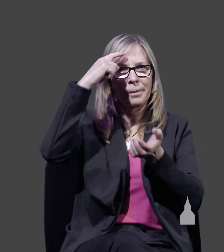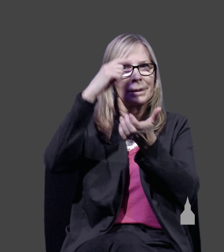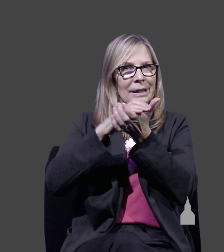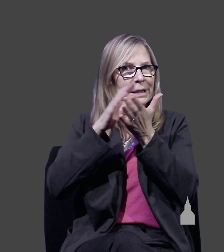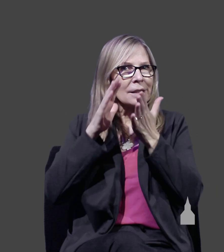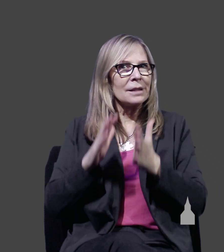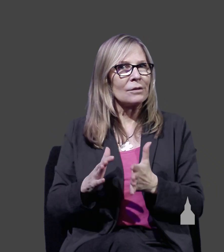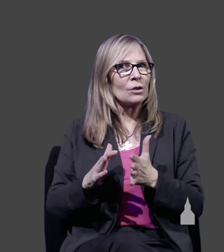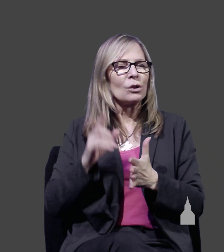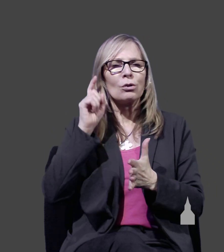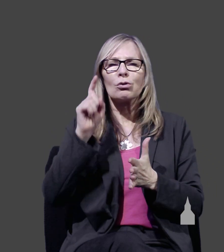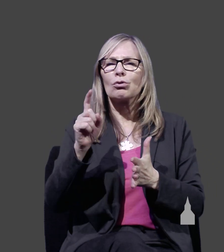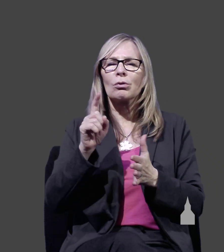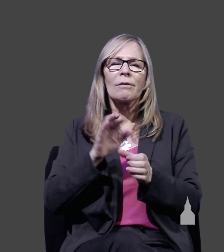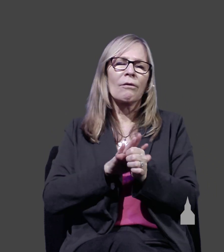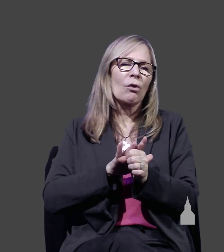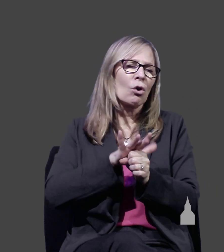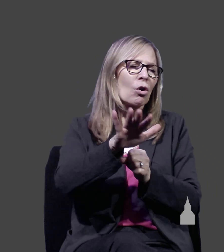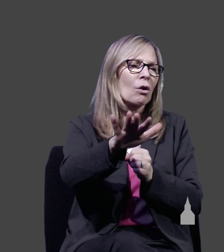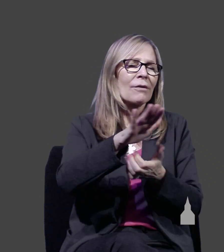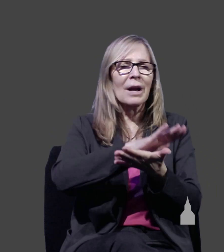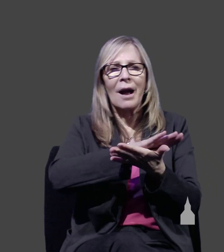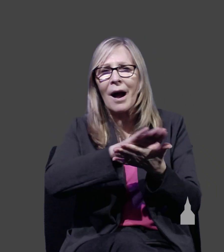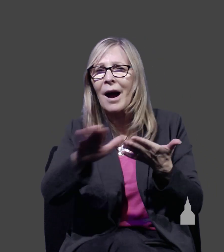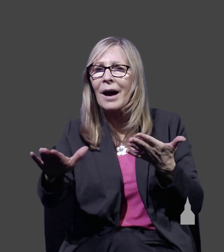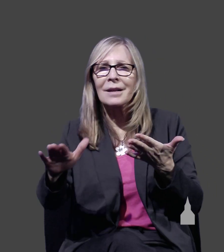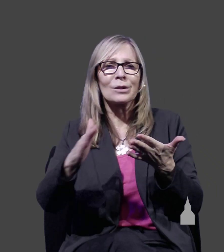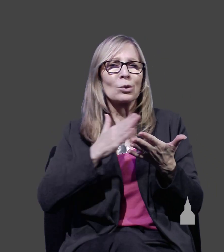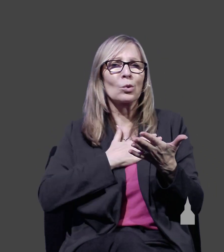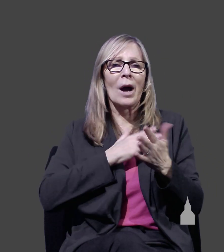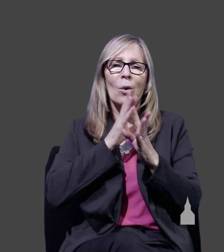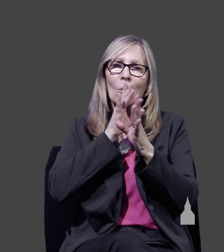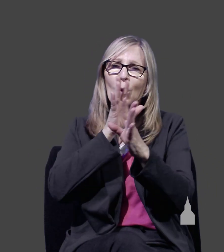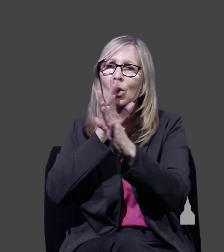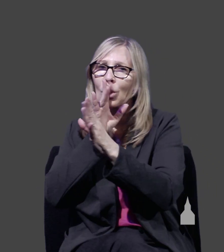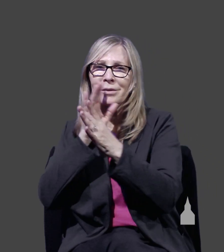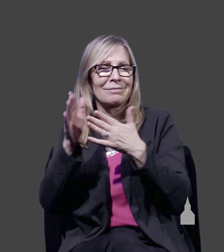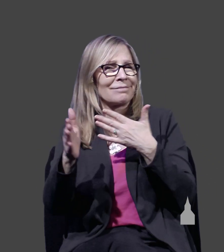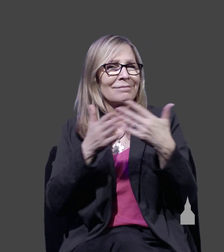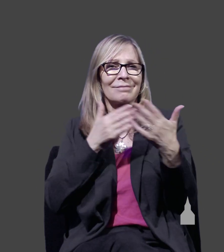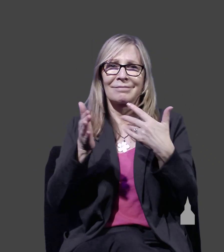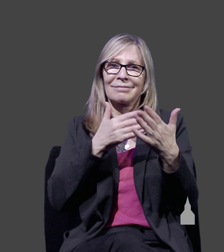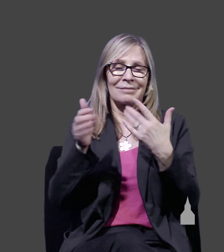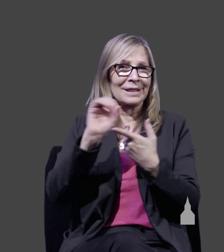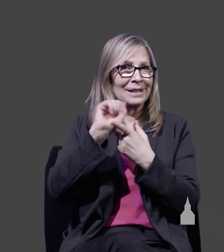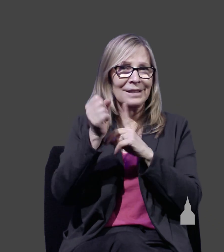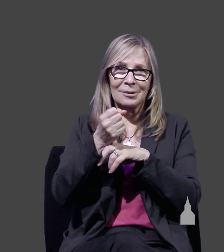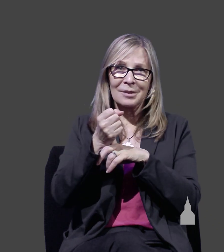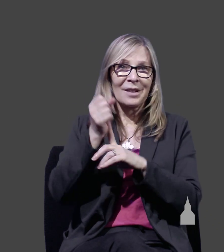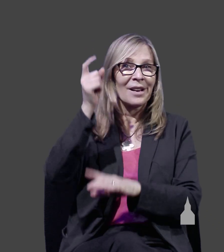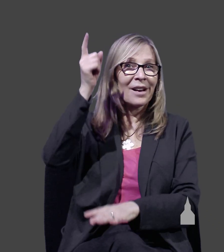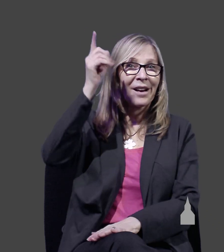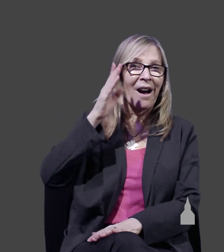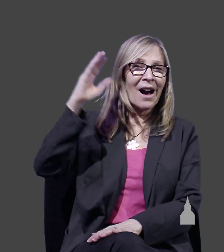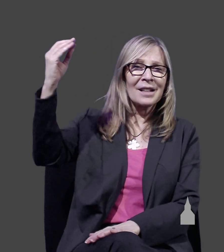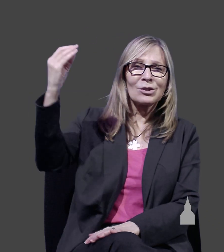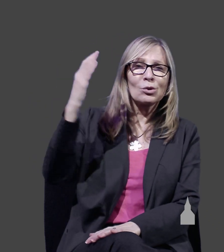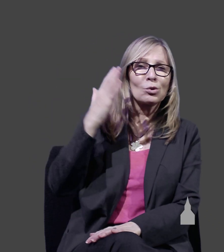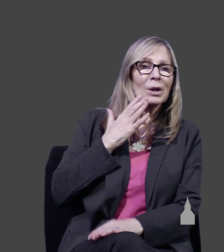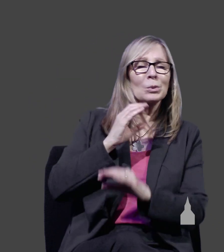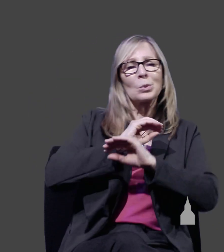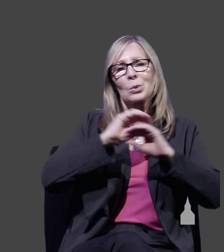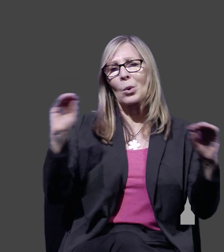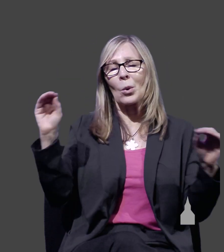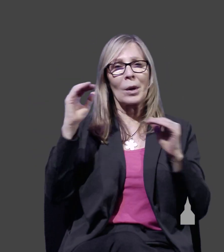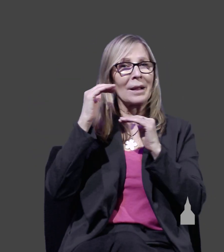should overflow with kindness in our words to others, no matter what the circumstances are. God's grace knows no